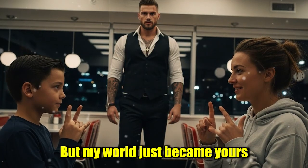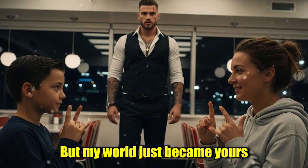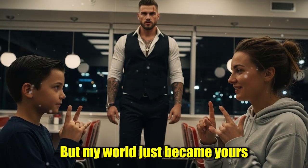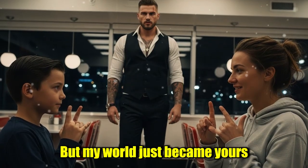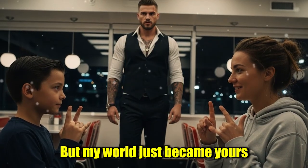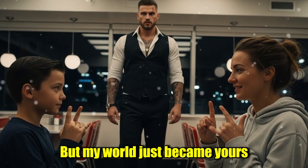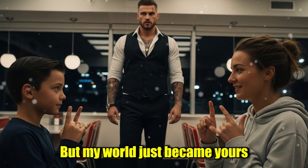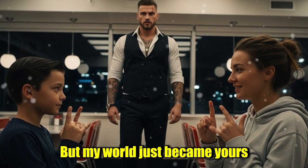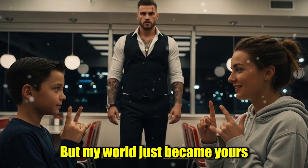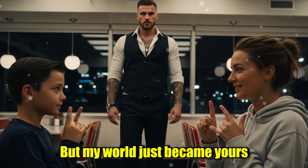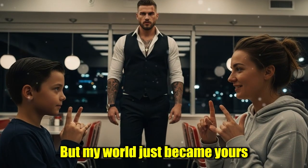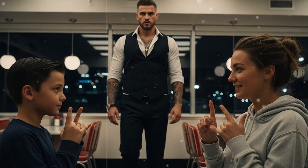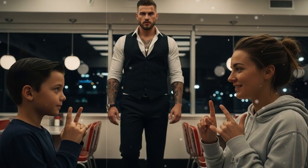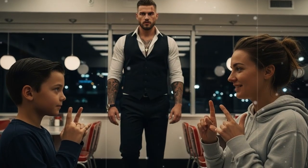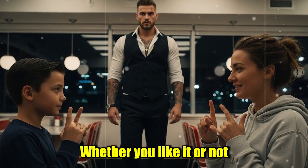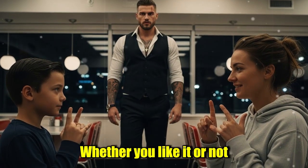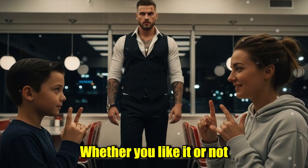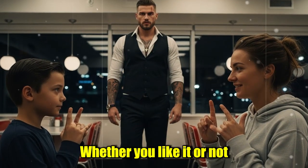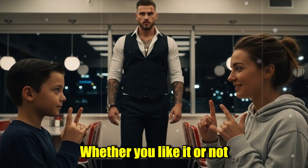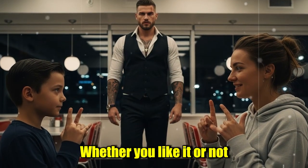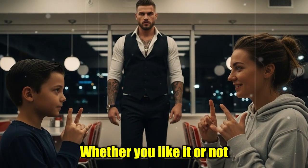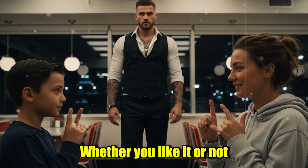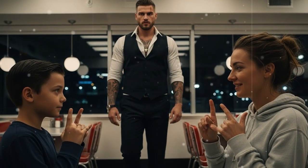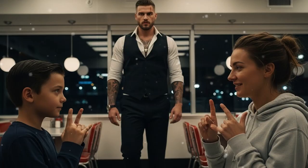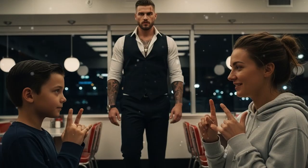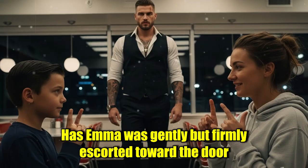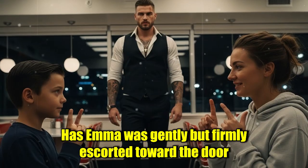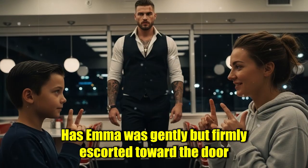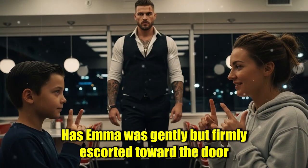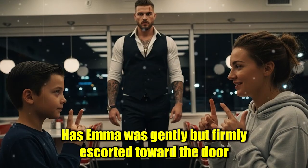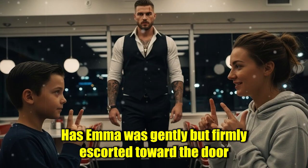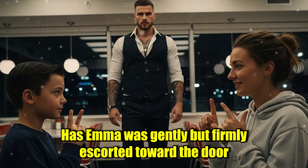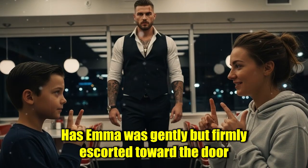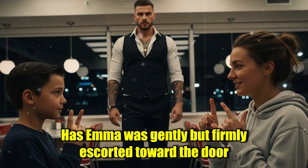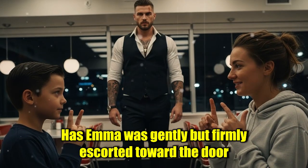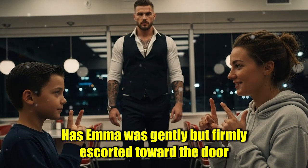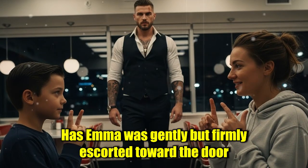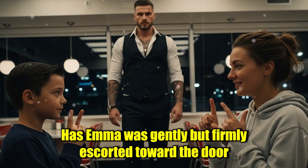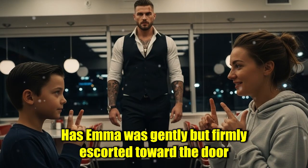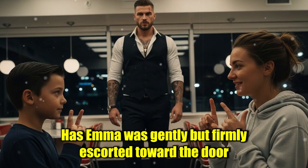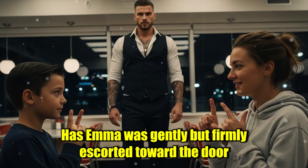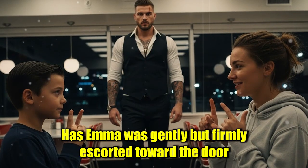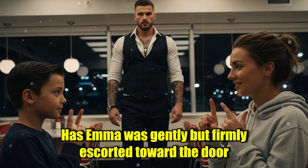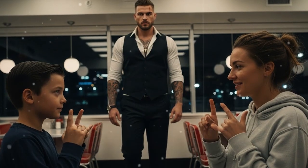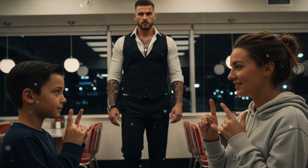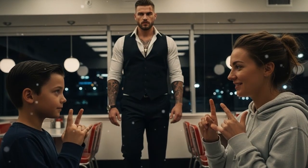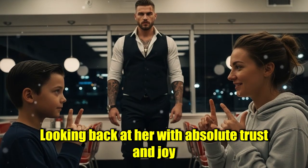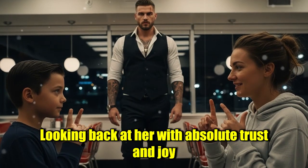my world just became yours, whether you like it or not. As Emma was gently but firmly escorted toward the door, she caught